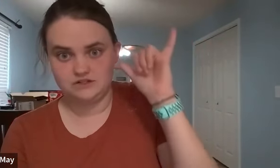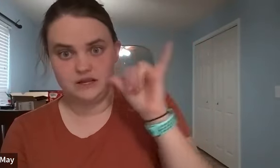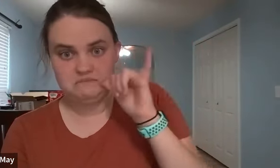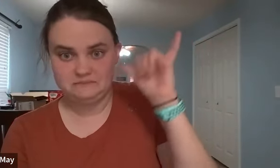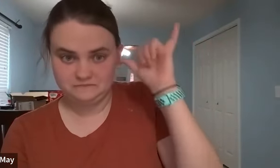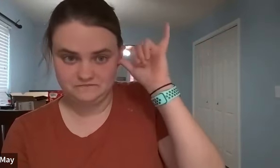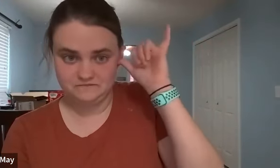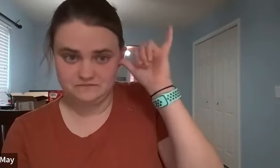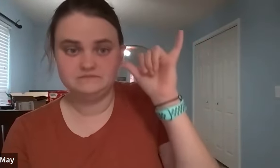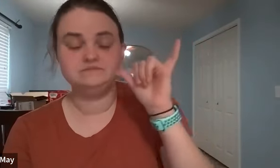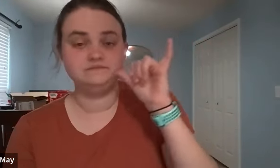yesterday.